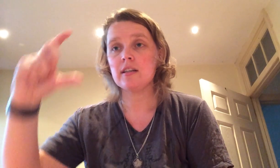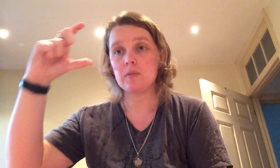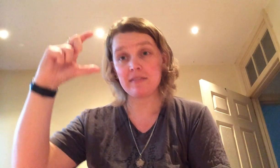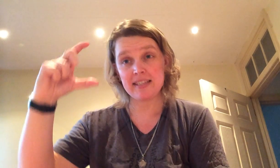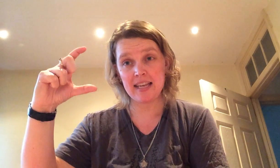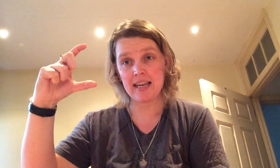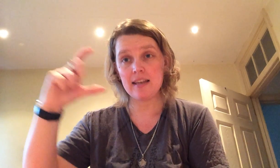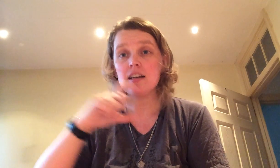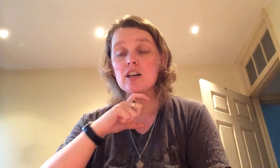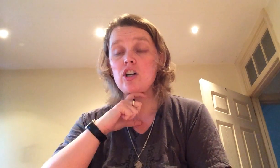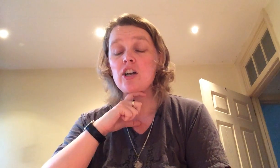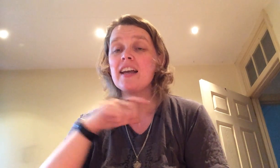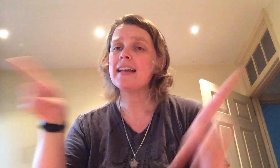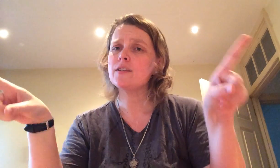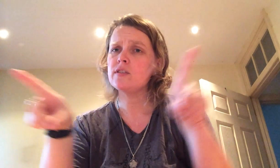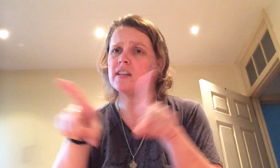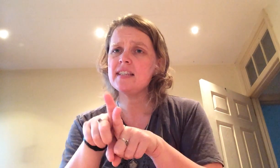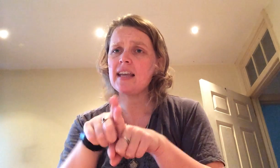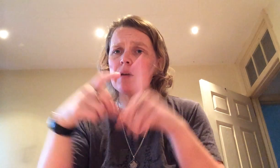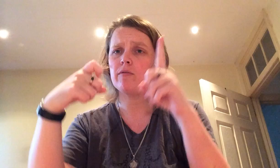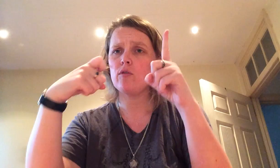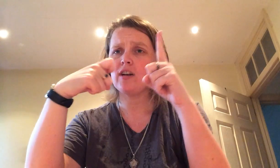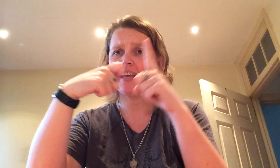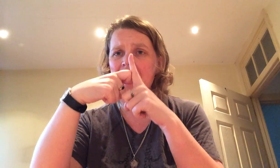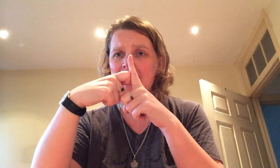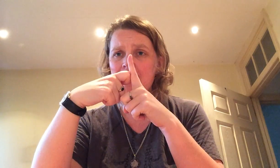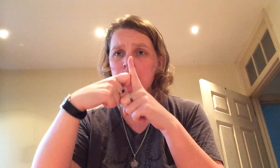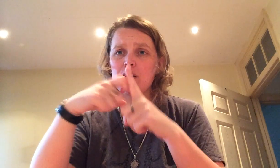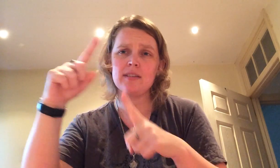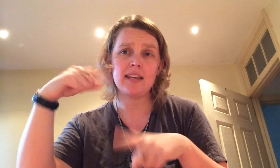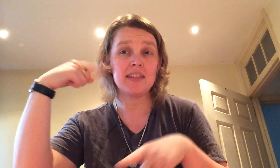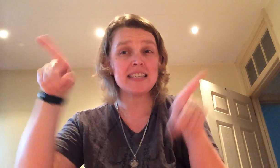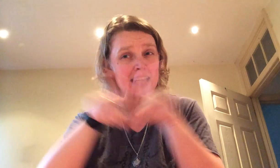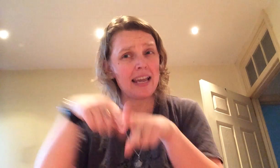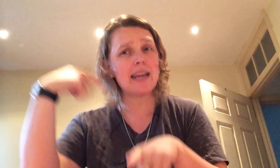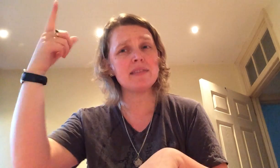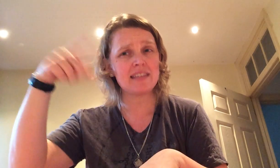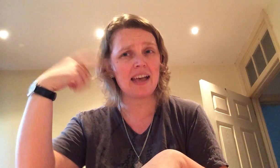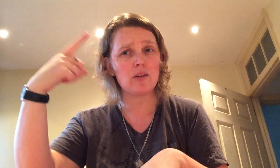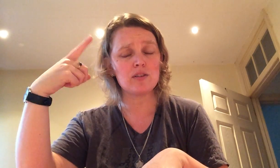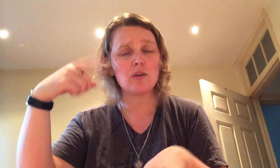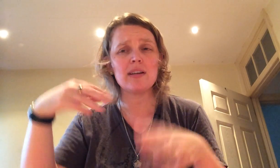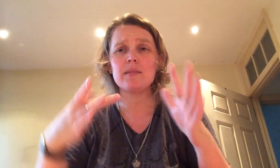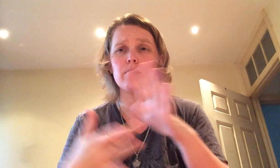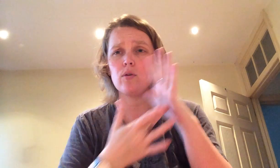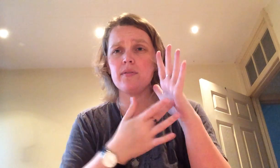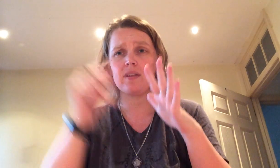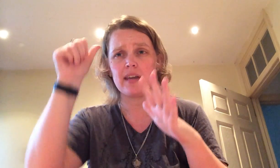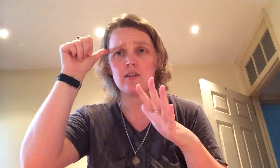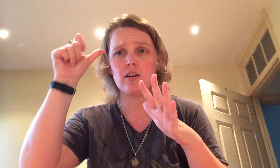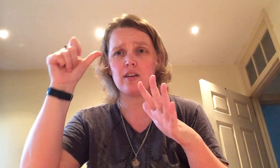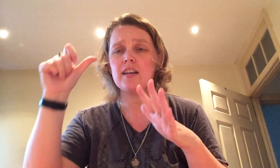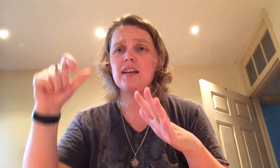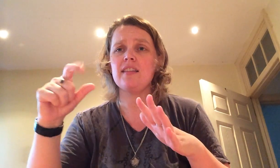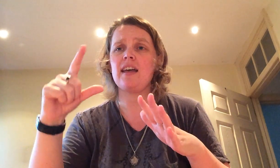So we have C, K, and it's also the same for K because they're the same sound. So it's important that they know that